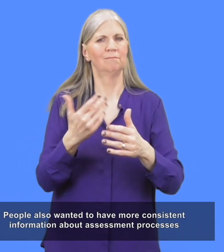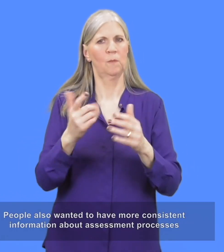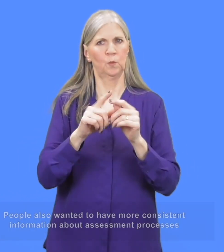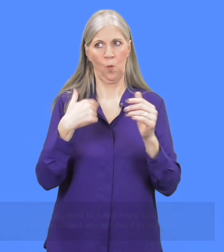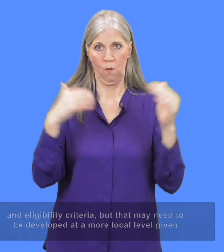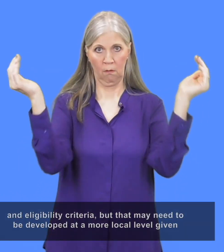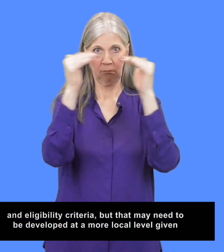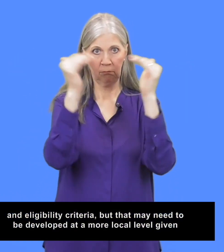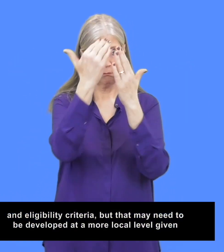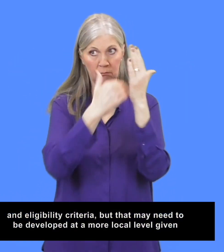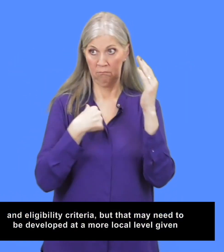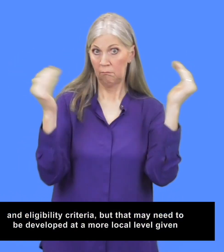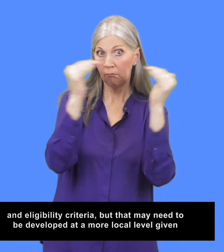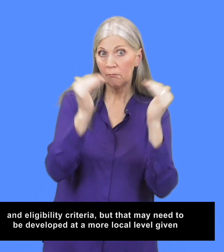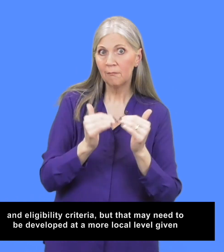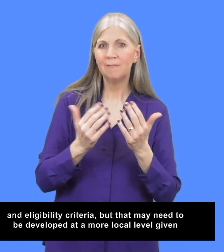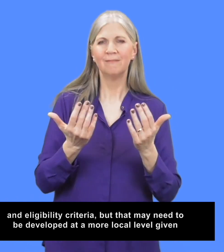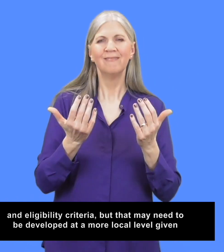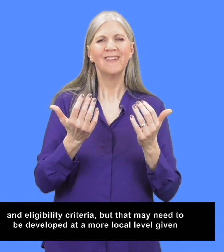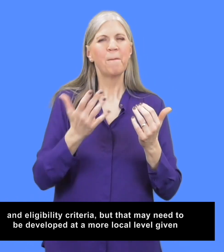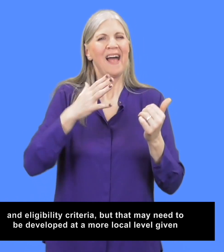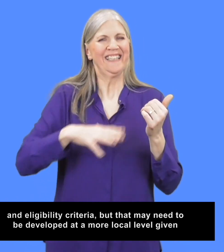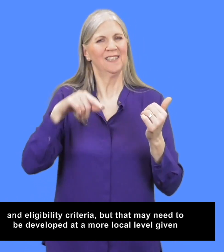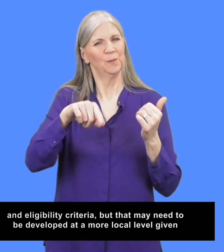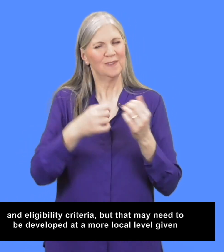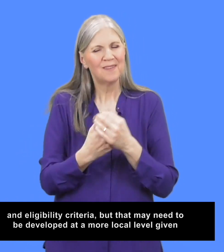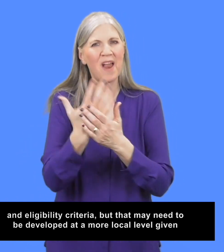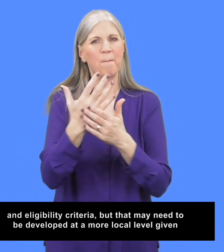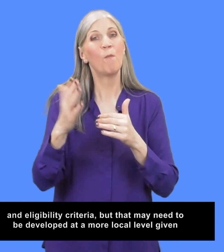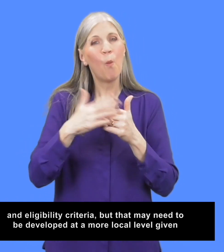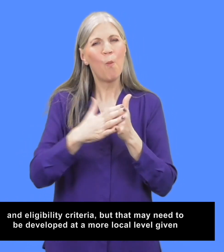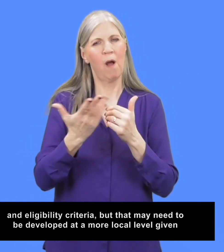and eligibility criteria, but that may need to be developed at a more local level